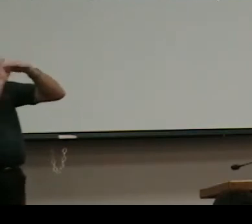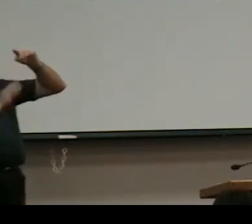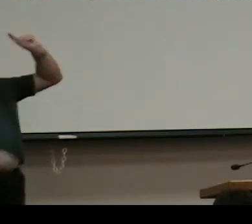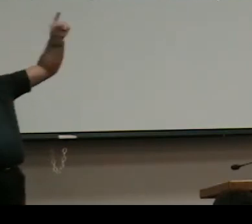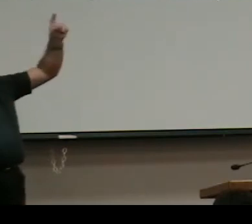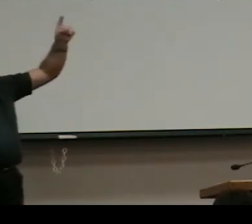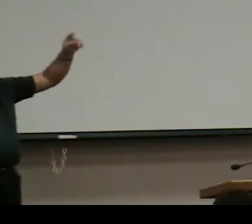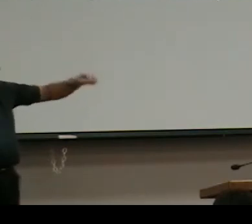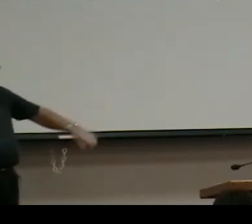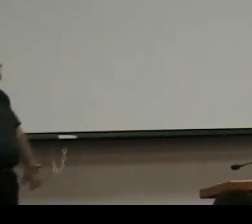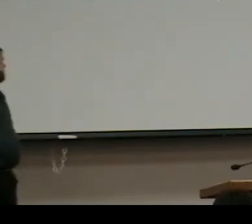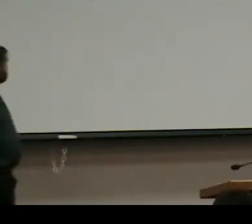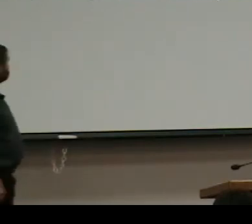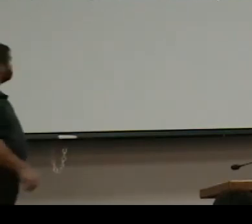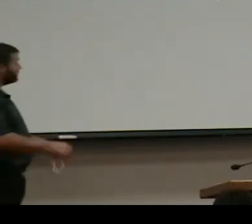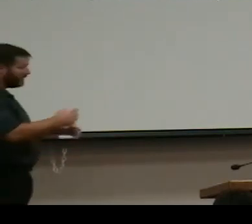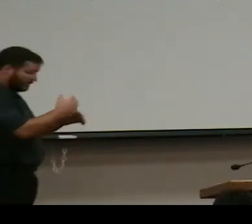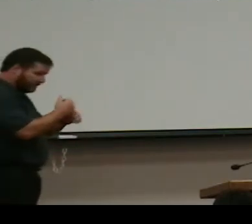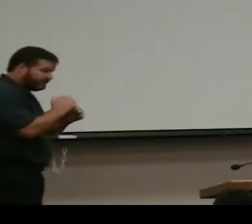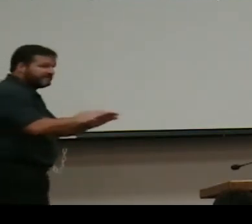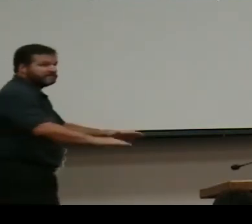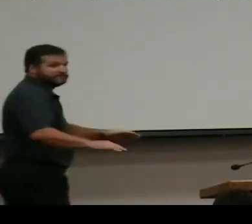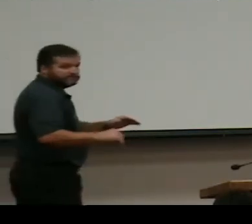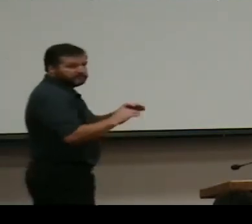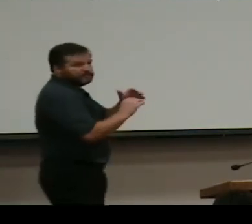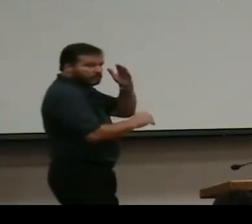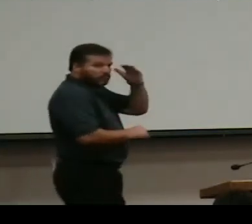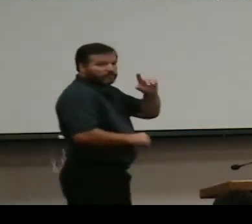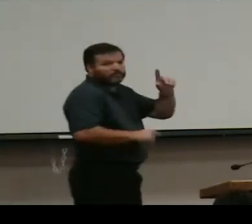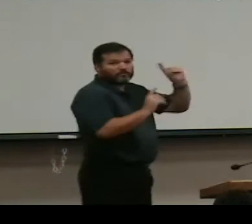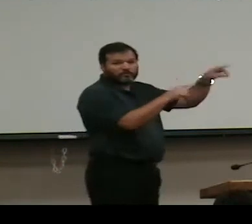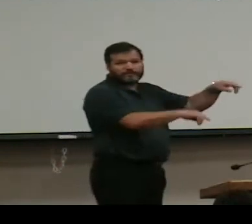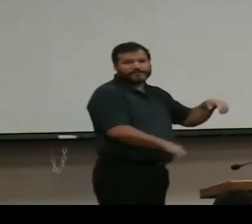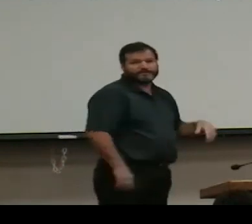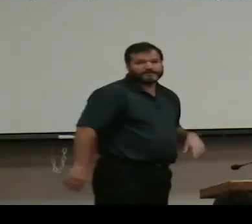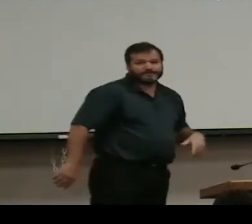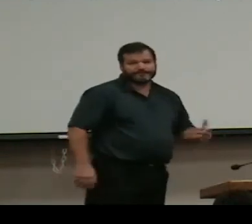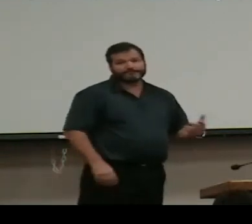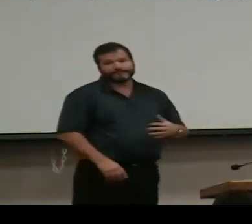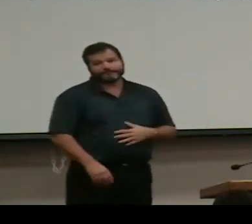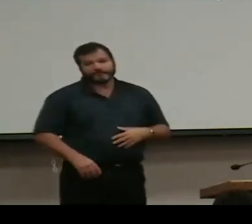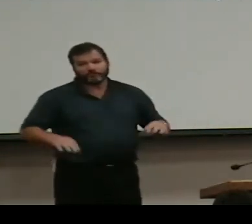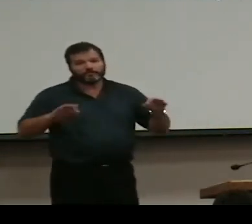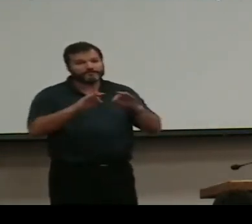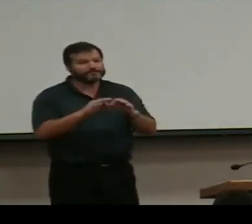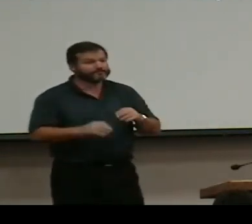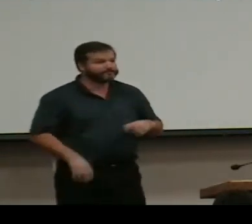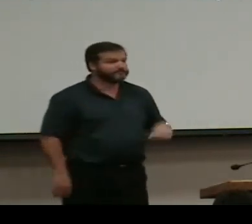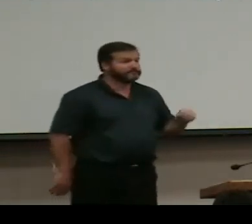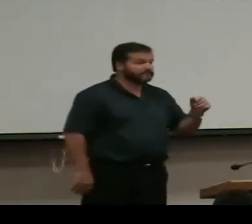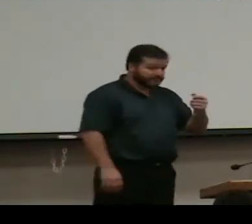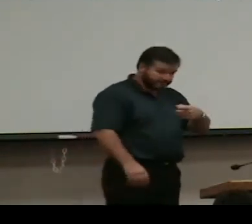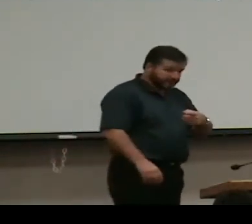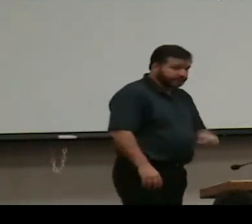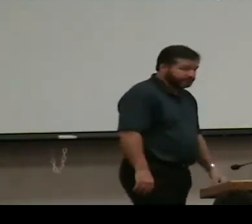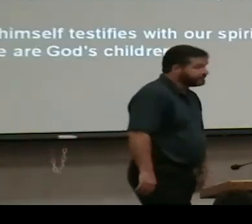We have a relationship with him. It says, oh, you get peace in life. Very important verse.